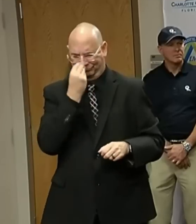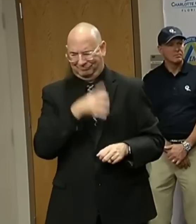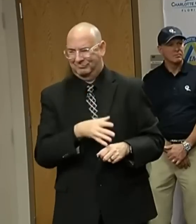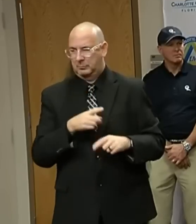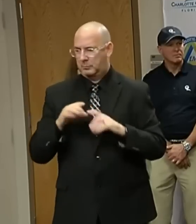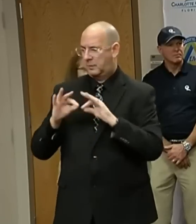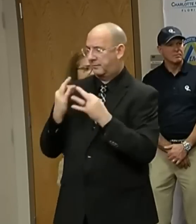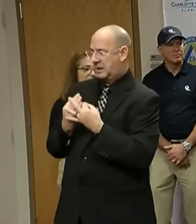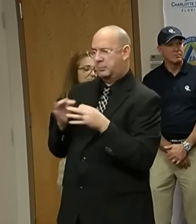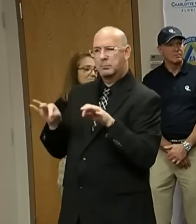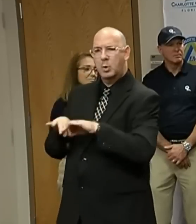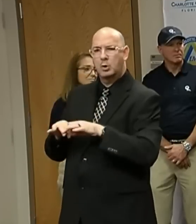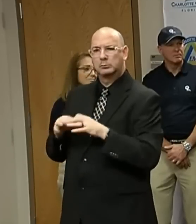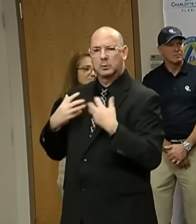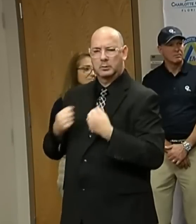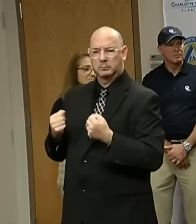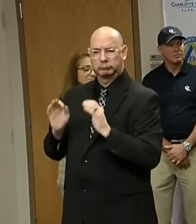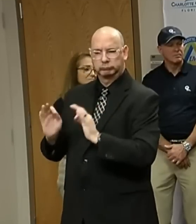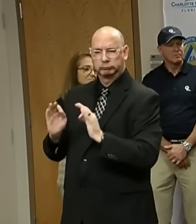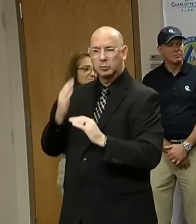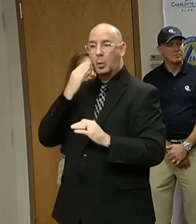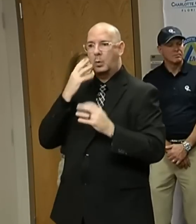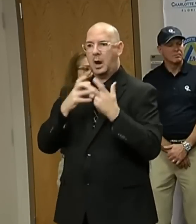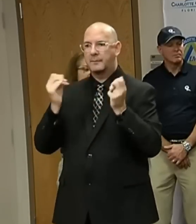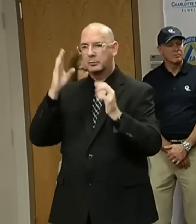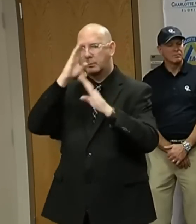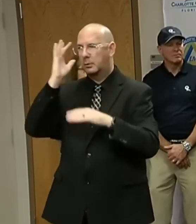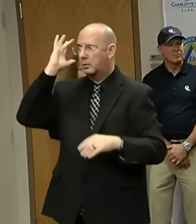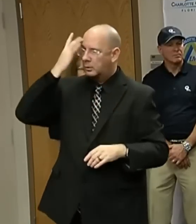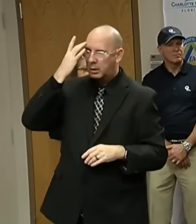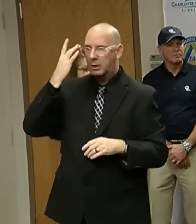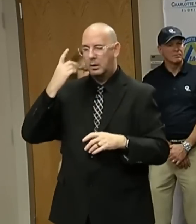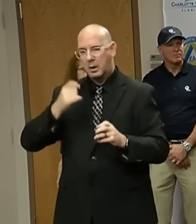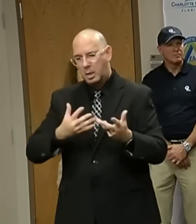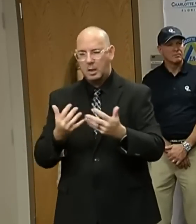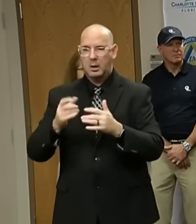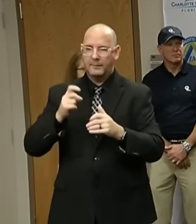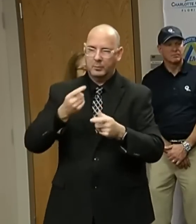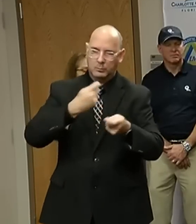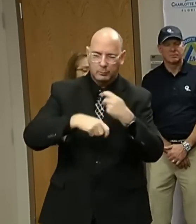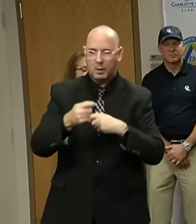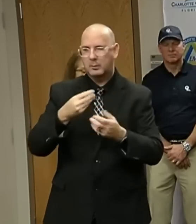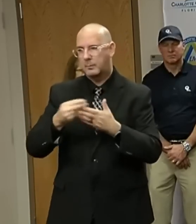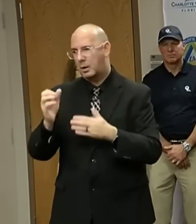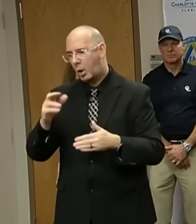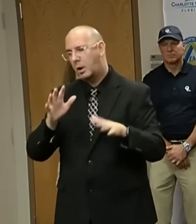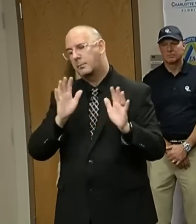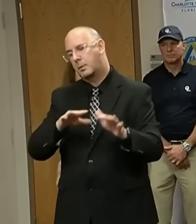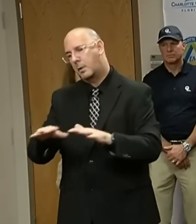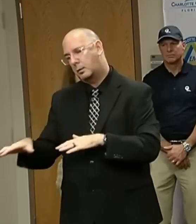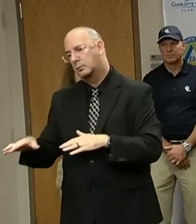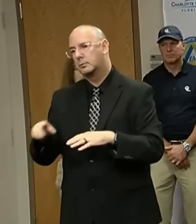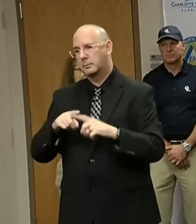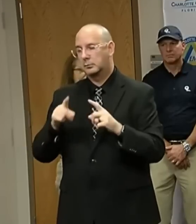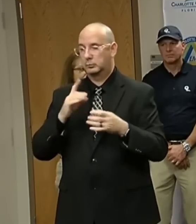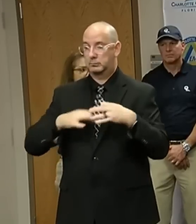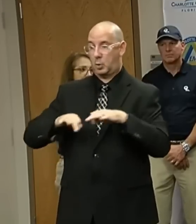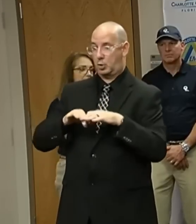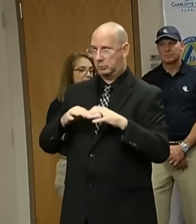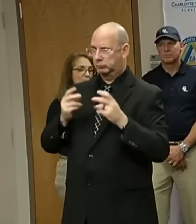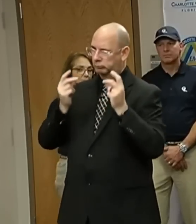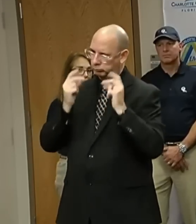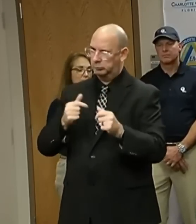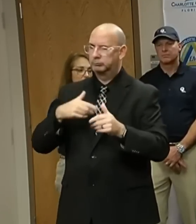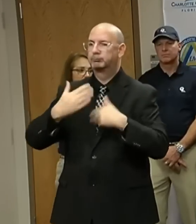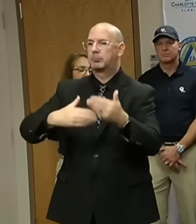have to do. You need to buy a new car, you need to do. So I appreciate what Jimmy's doing. I think it's important to get the carriers in to let people go,